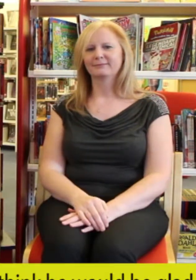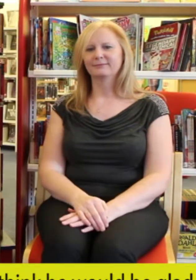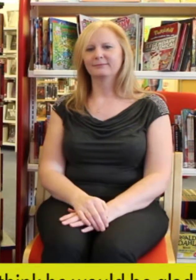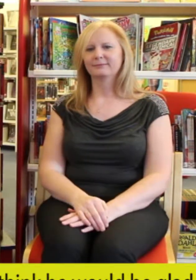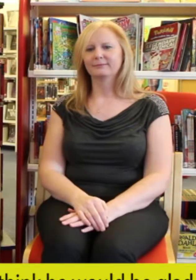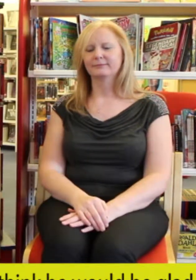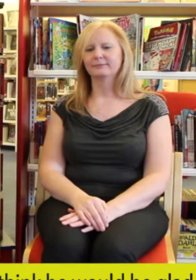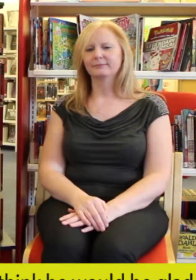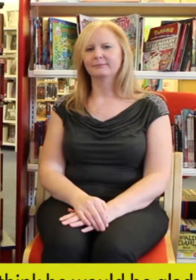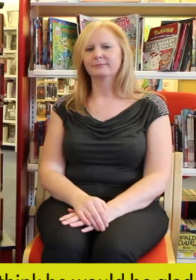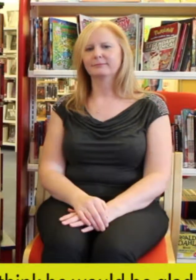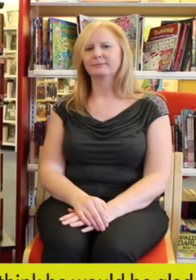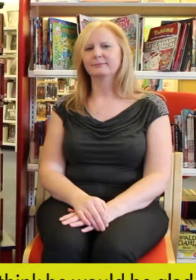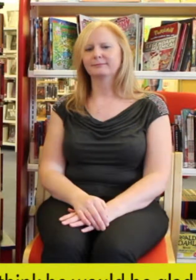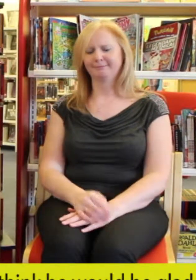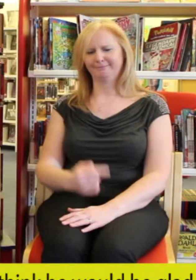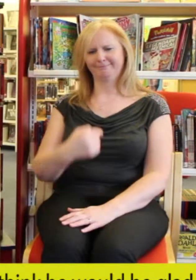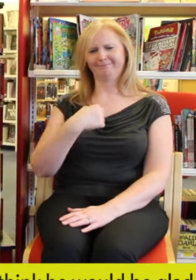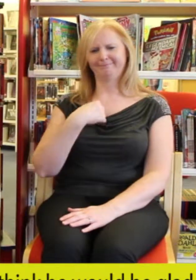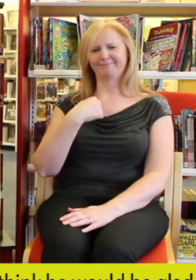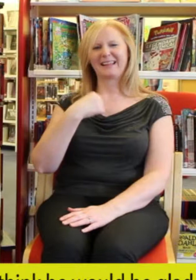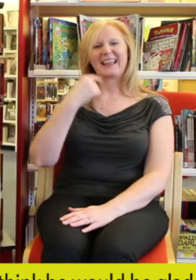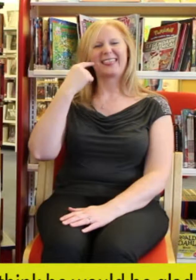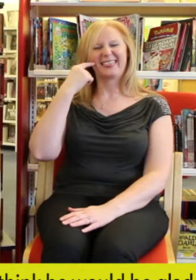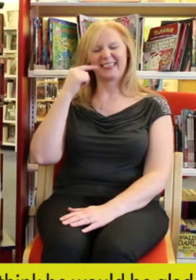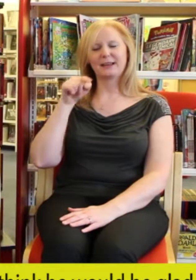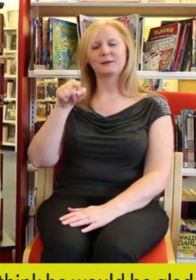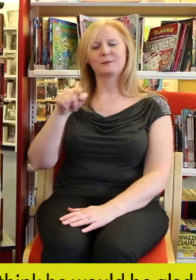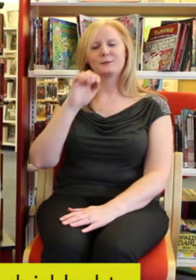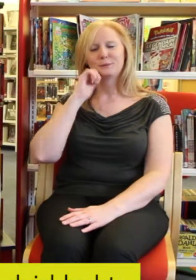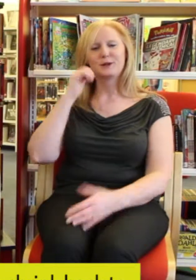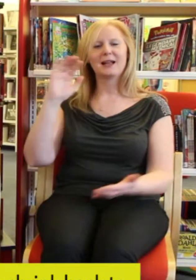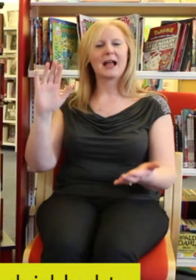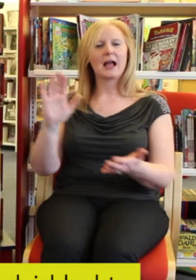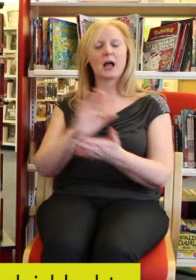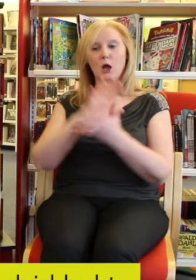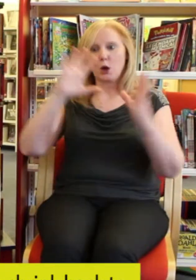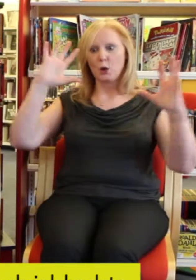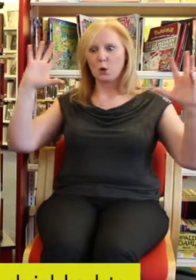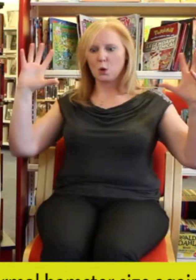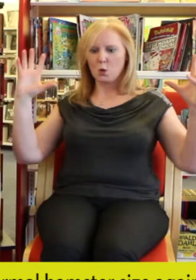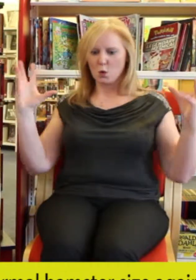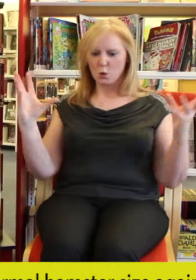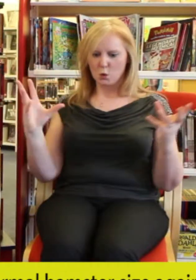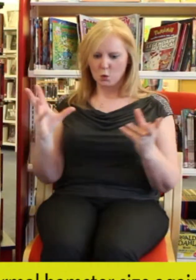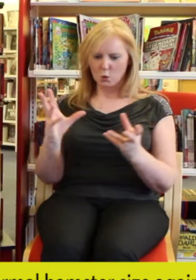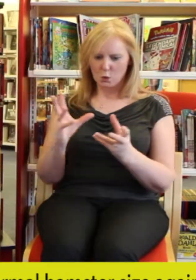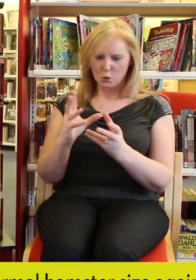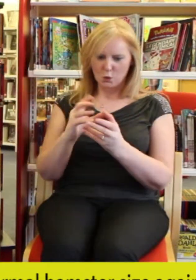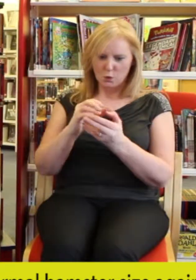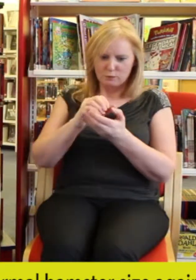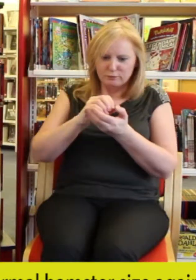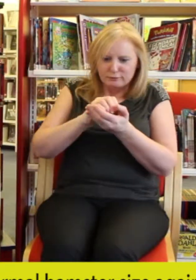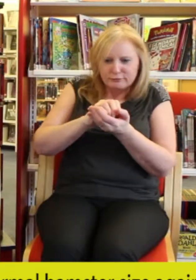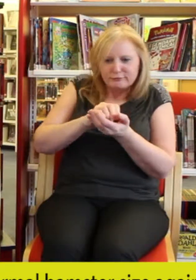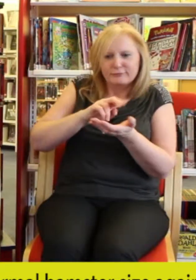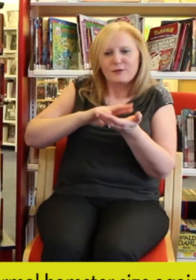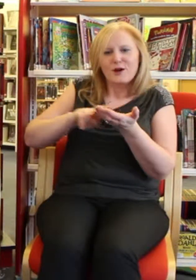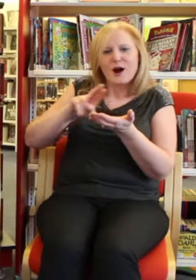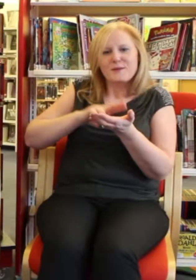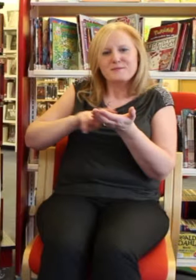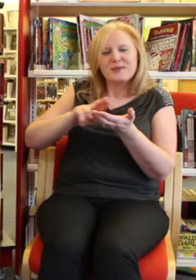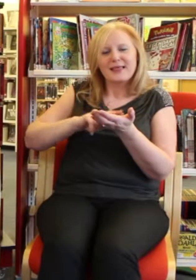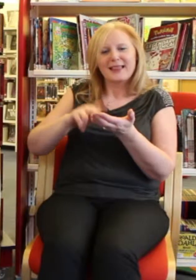So, I think he would be glad to shrink back to normal hamster size